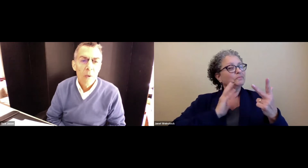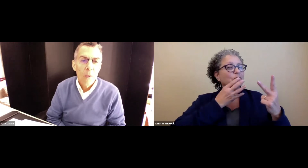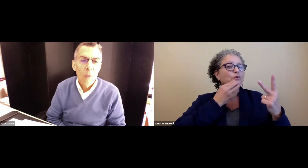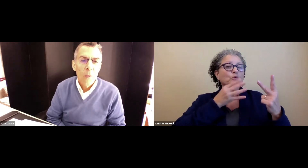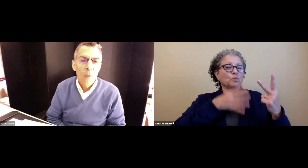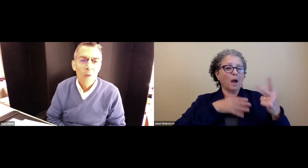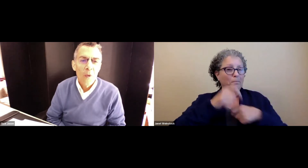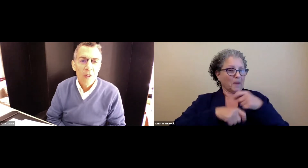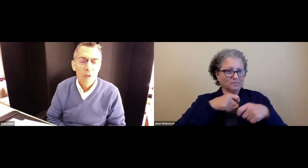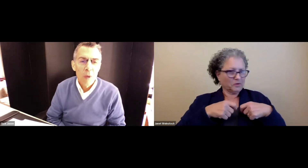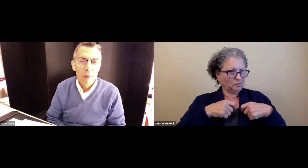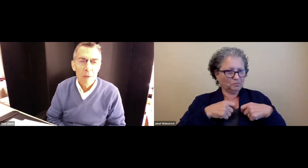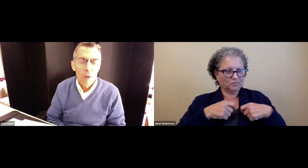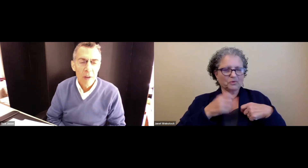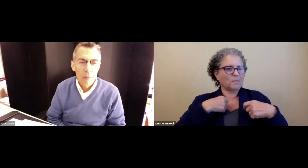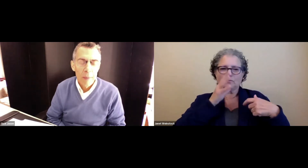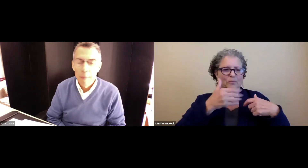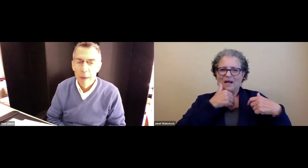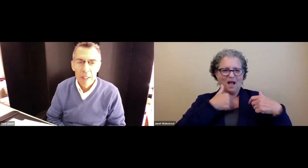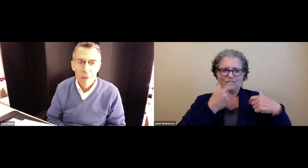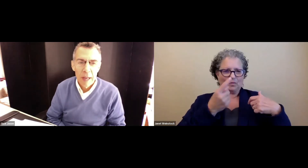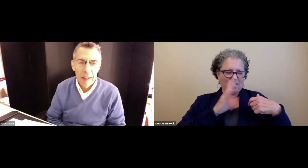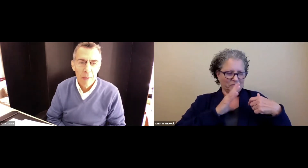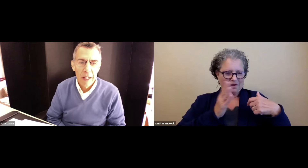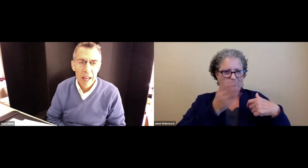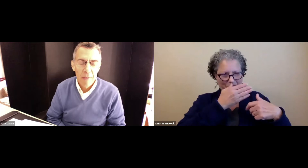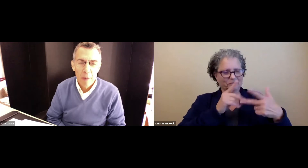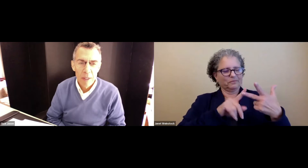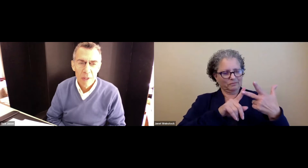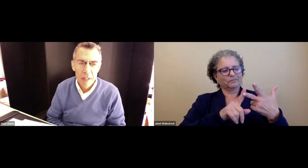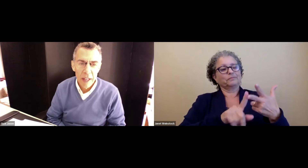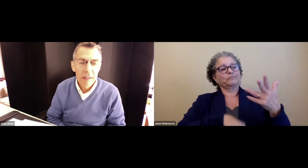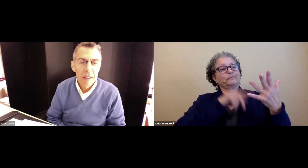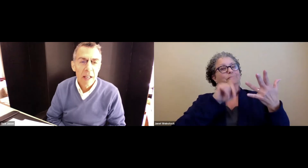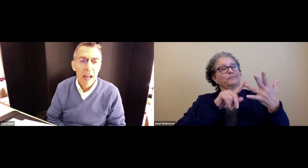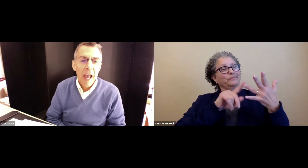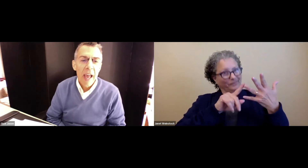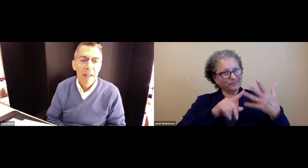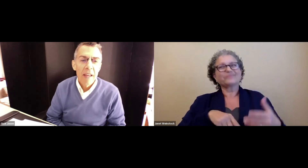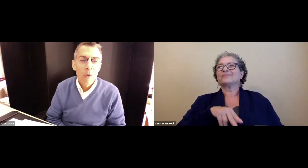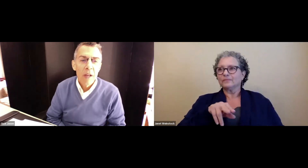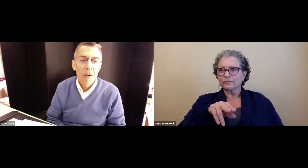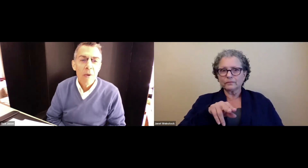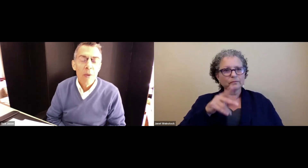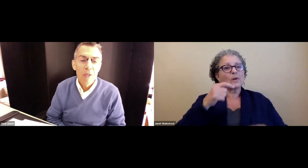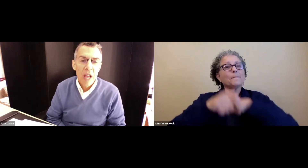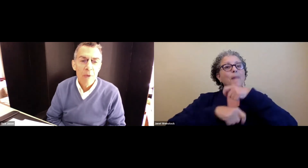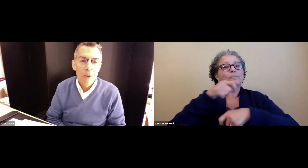Of course, women were never bat mitzvahed back then. We didn't have bat mitzvahs then. And then when it was time for Richard to be